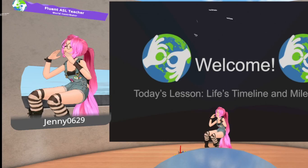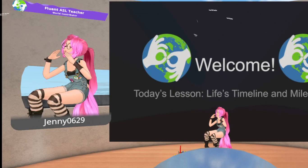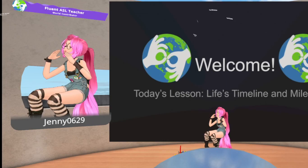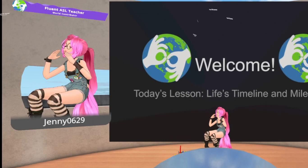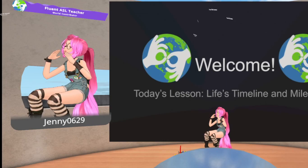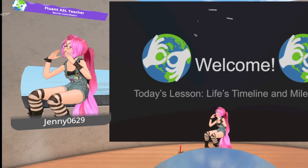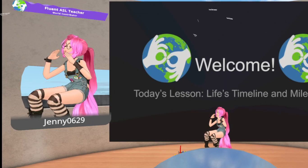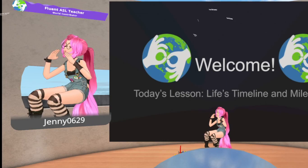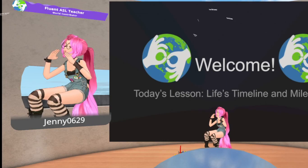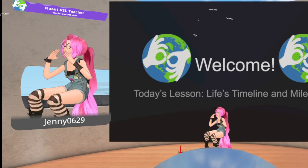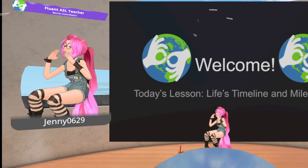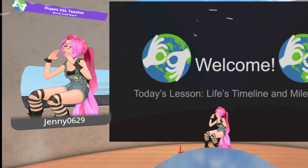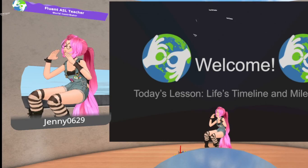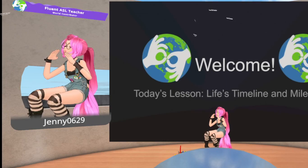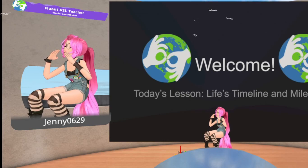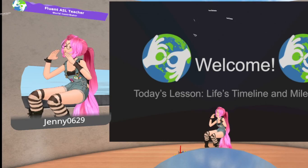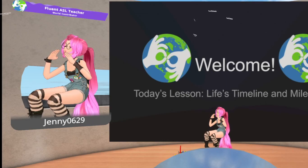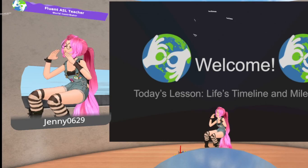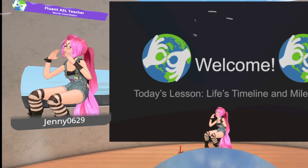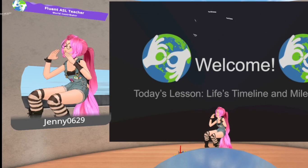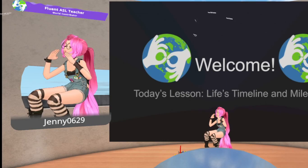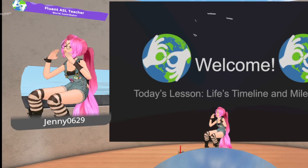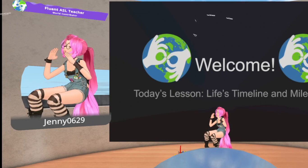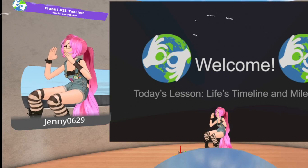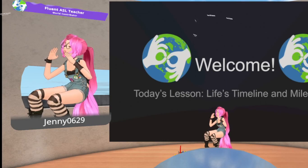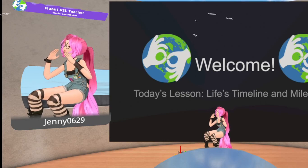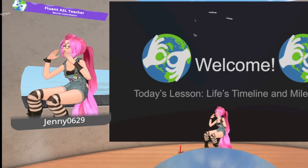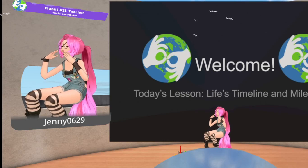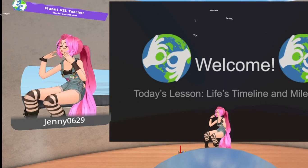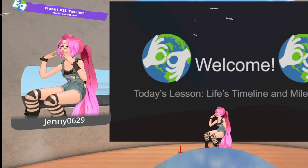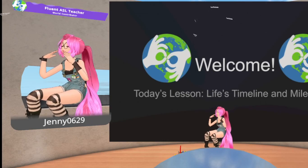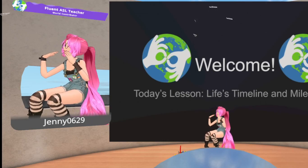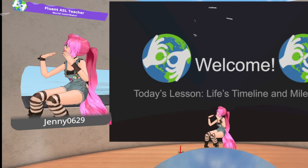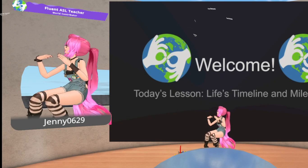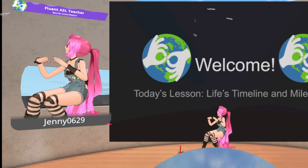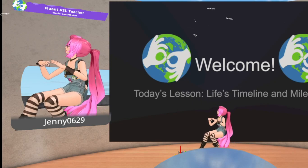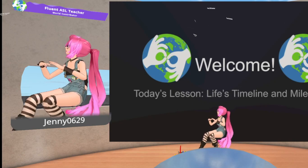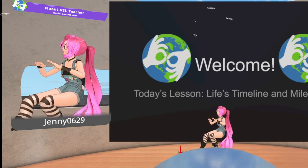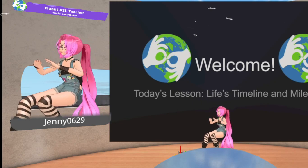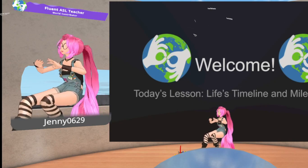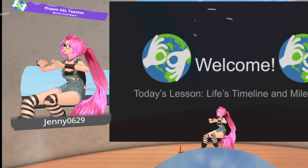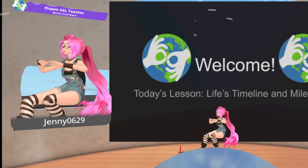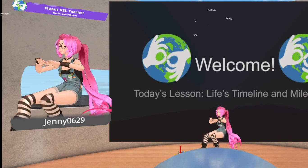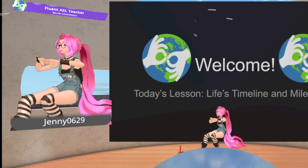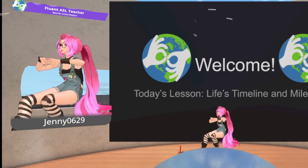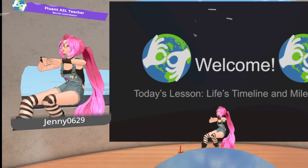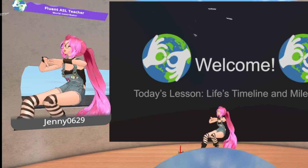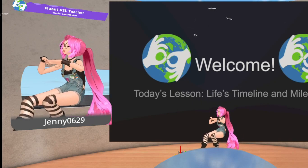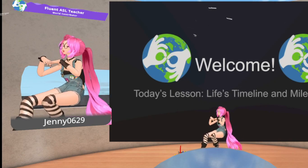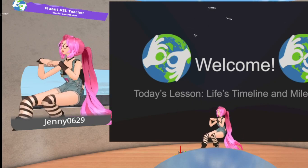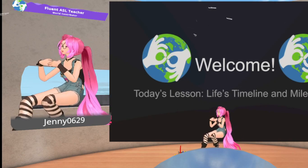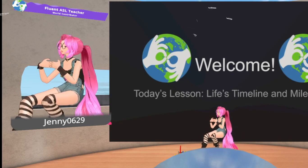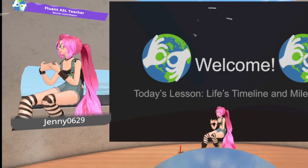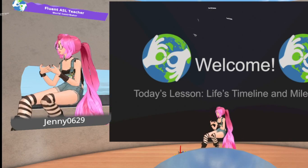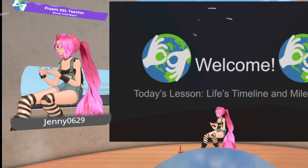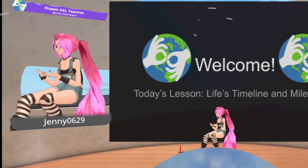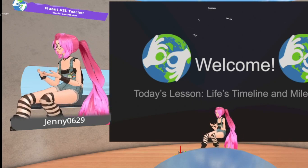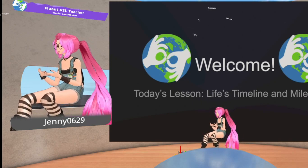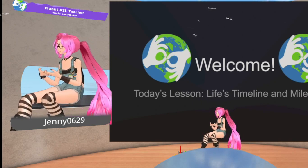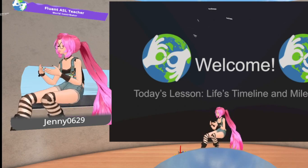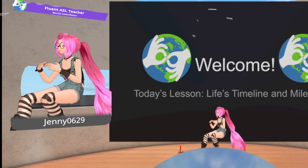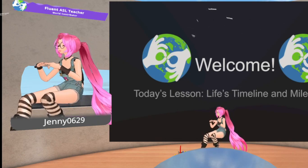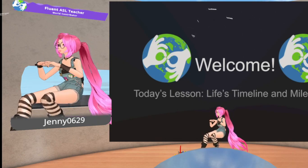how are you? Like the sign for how are you? Oh, I'm good, thank you. I'm kidding. So how is signed